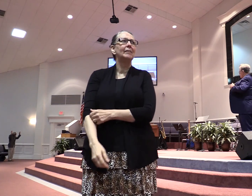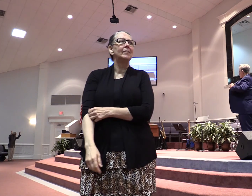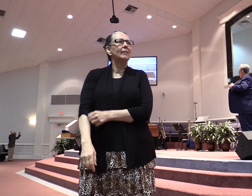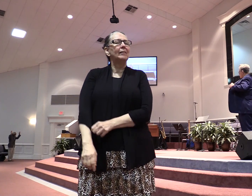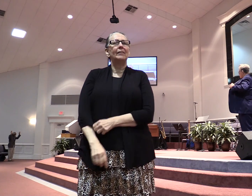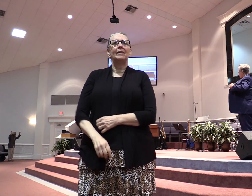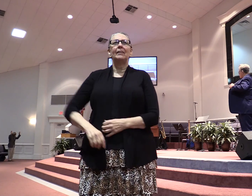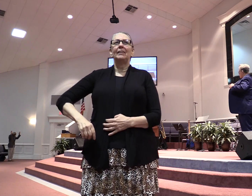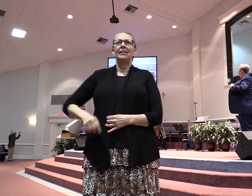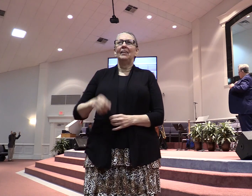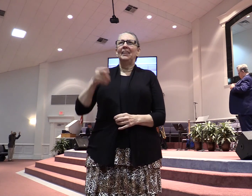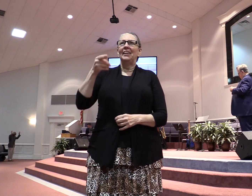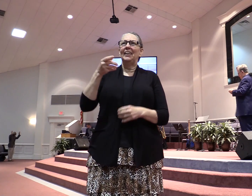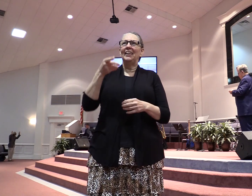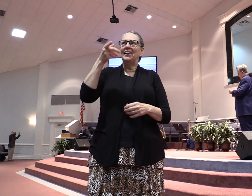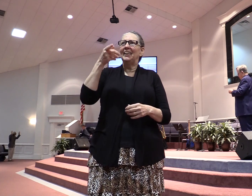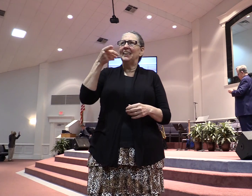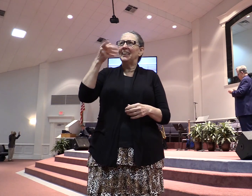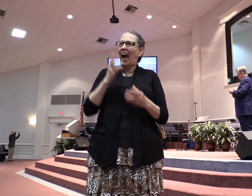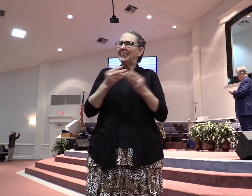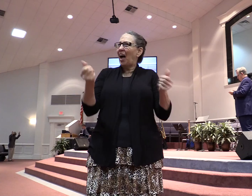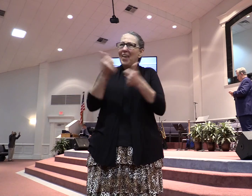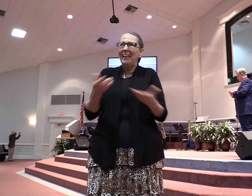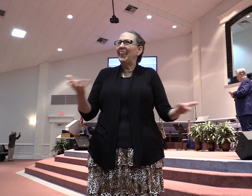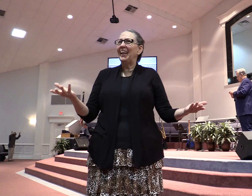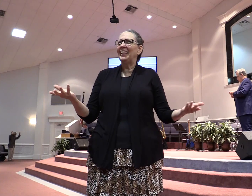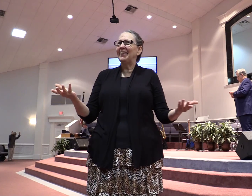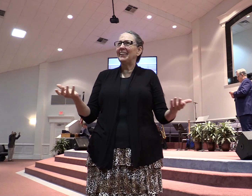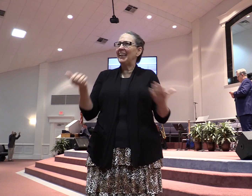There is nothing that God can't solve today.